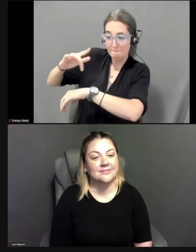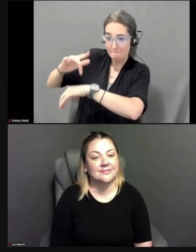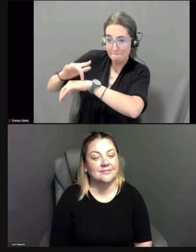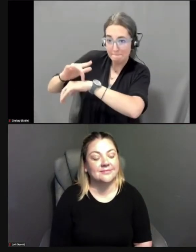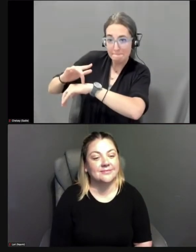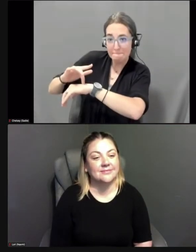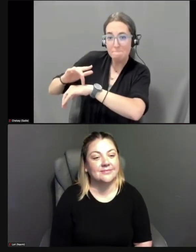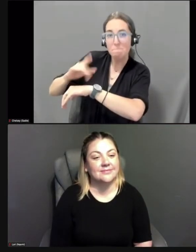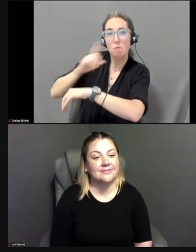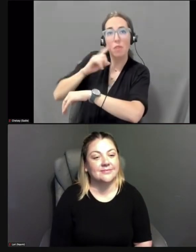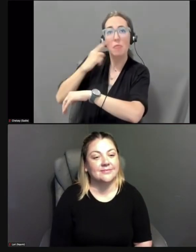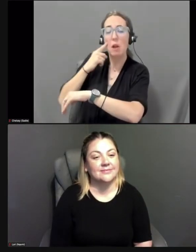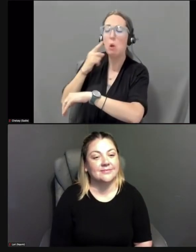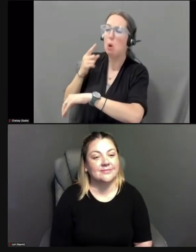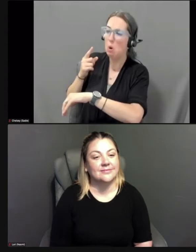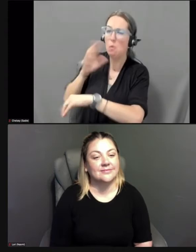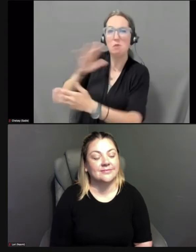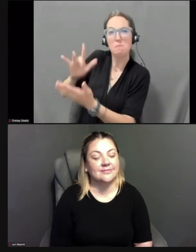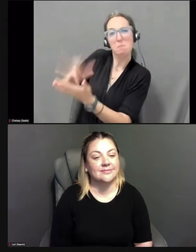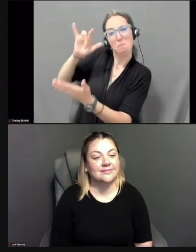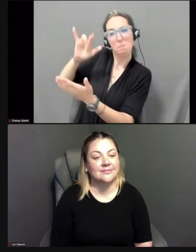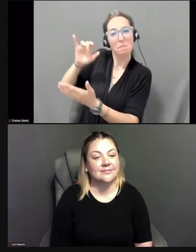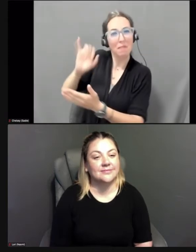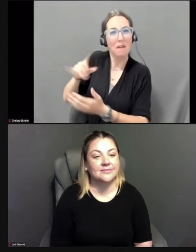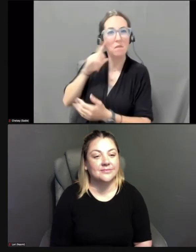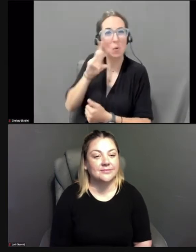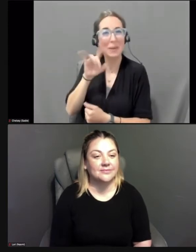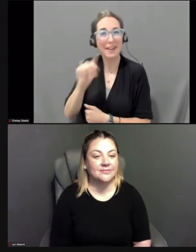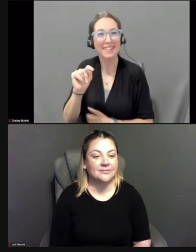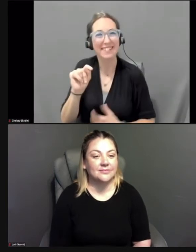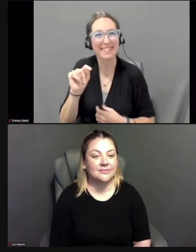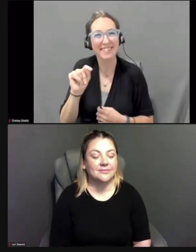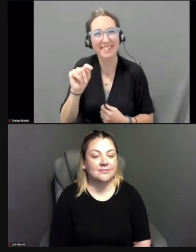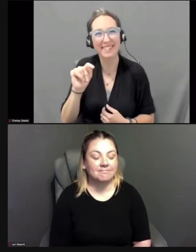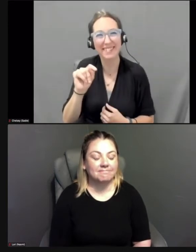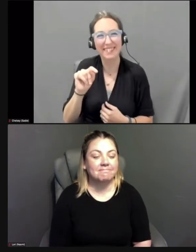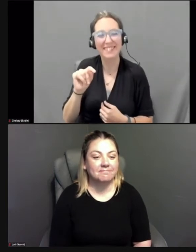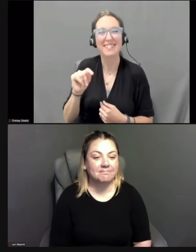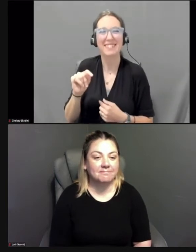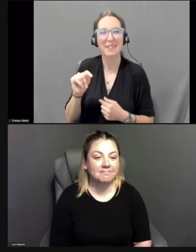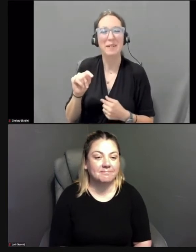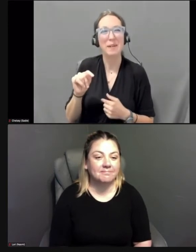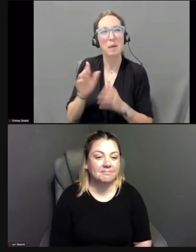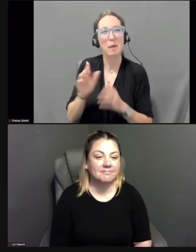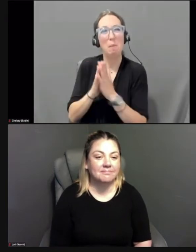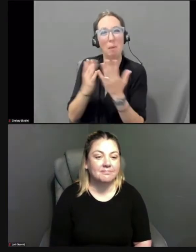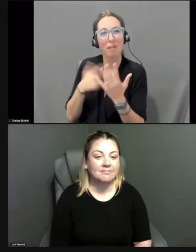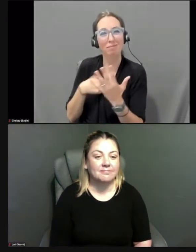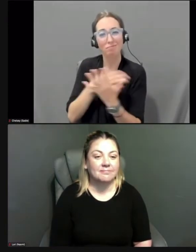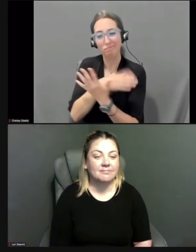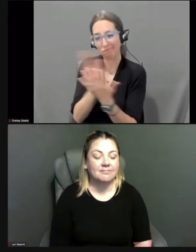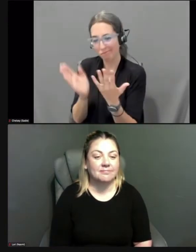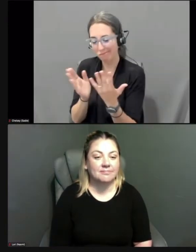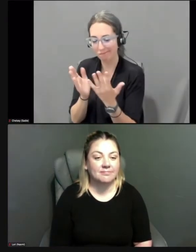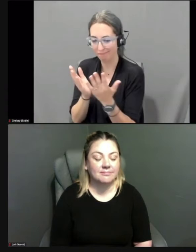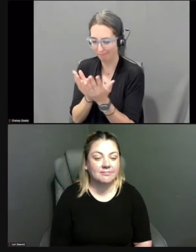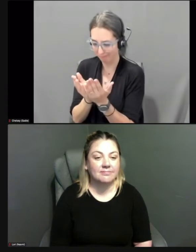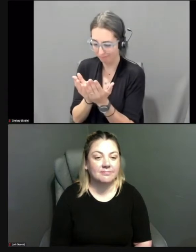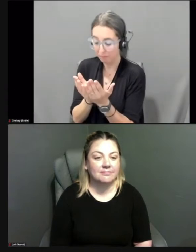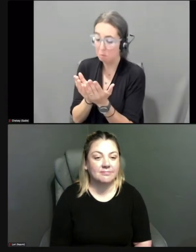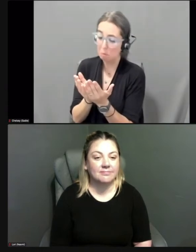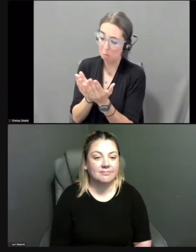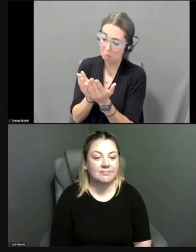was first introduced to it, and the first couple of times I read it, it was very much okay, I'm going to use this as